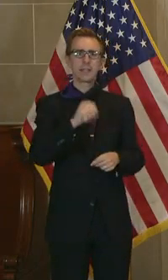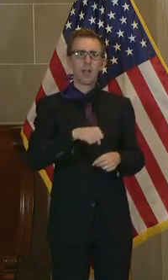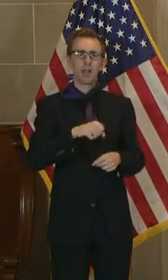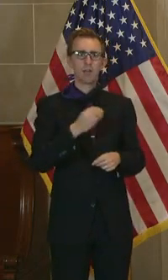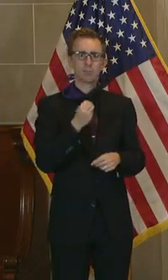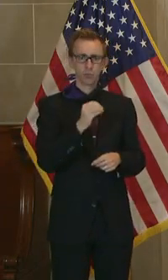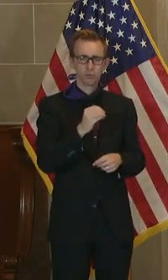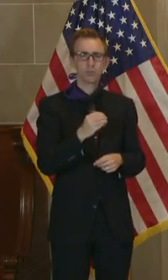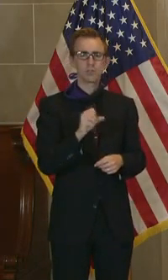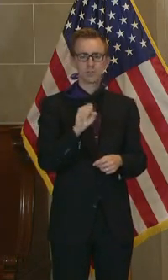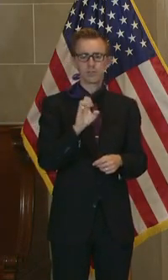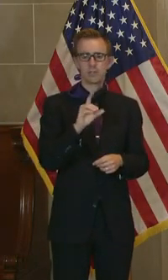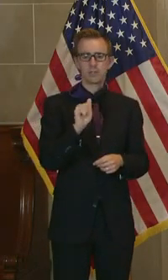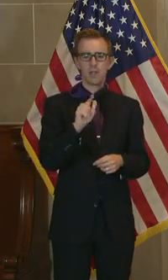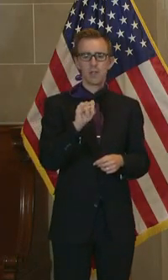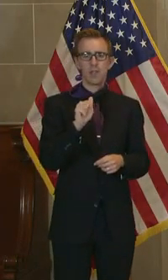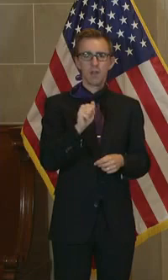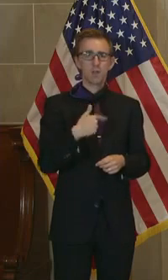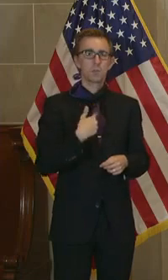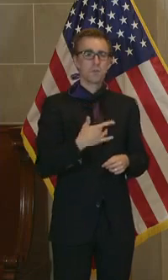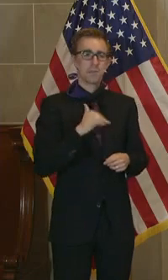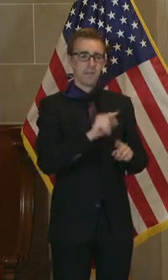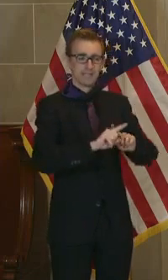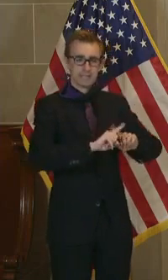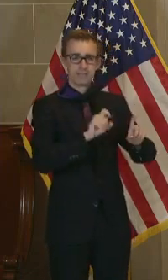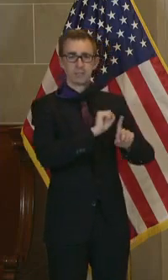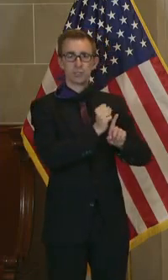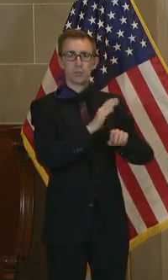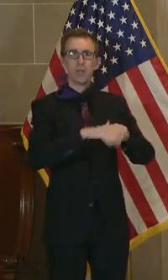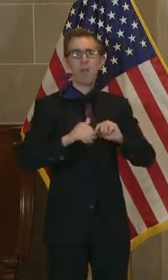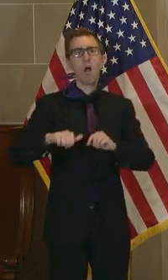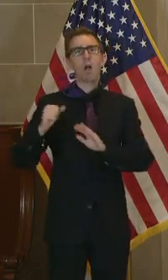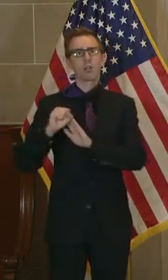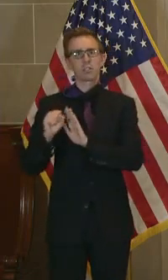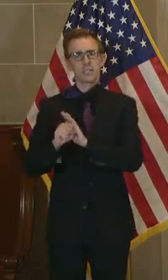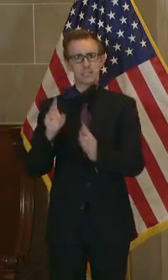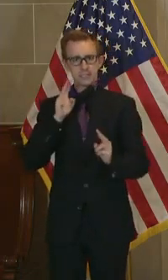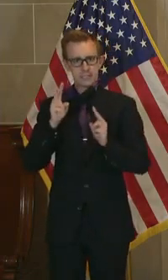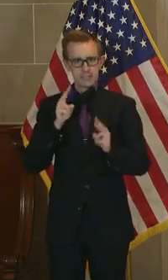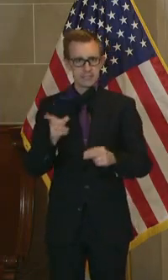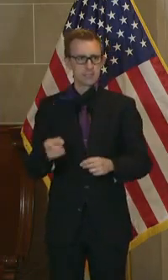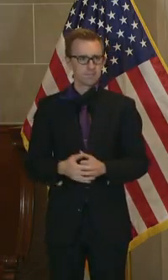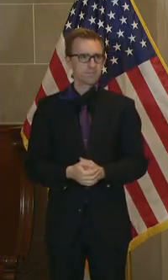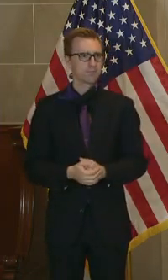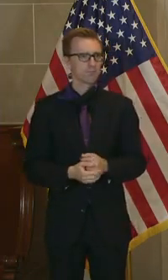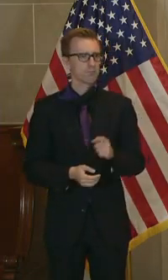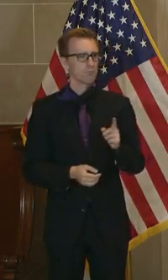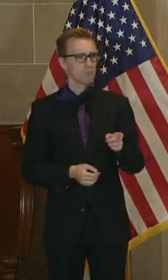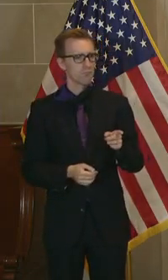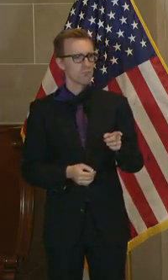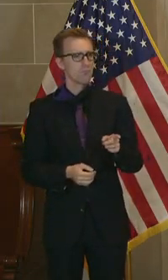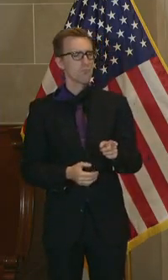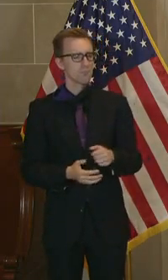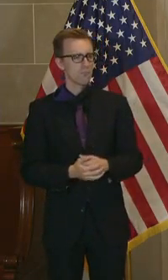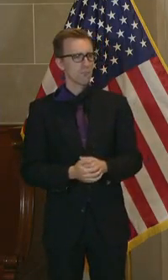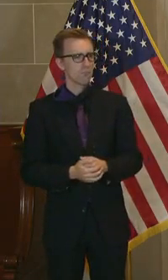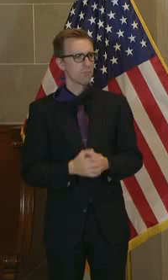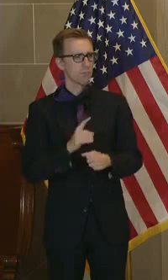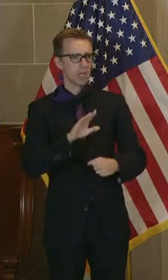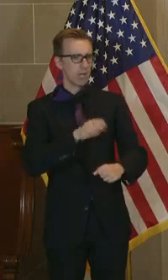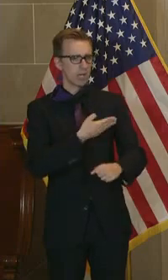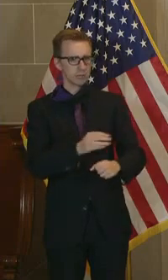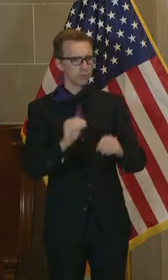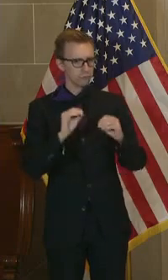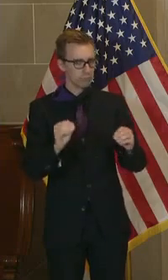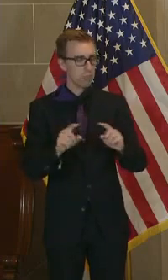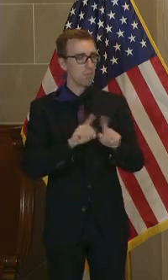And so I think that is a very different situation than what other states are seeing. And no concerts, but